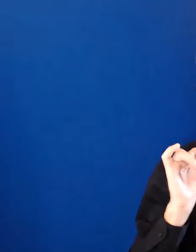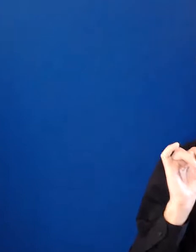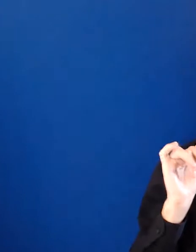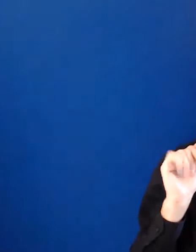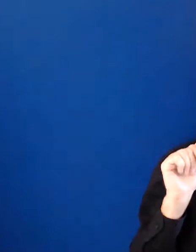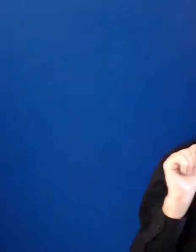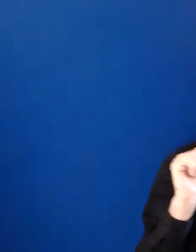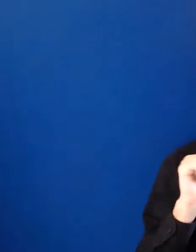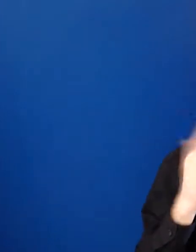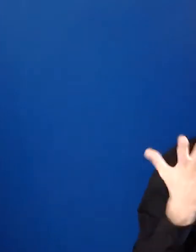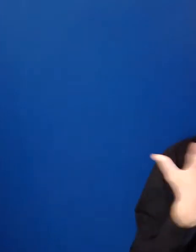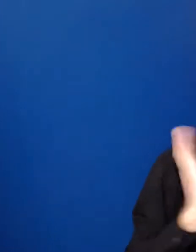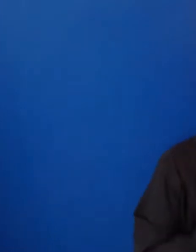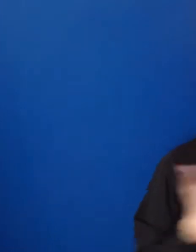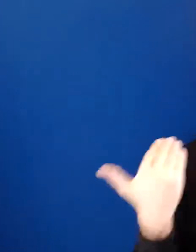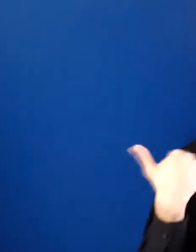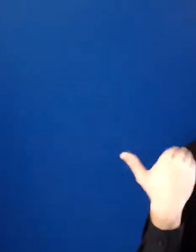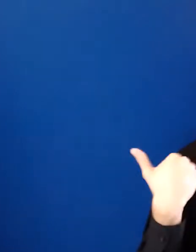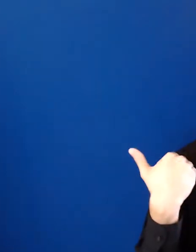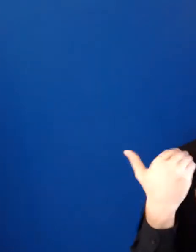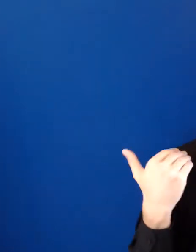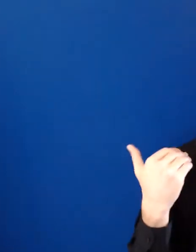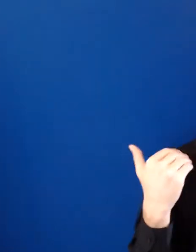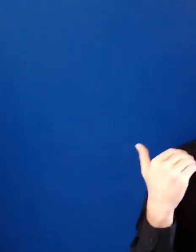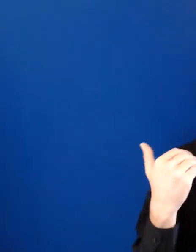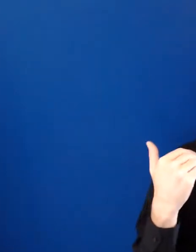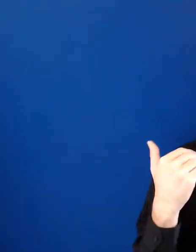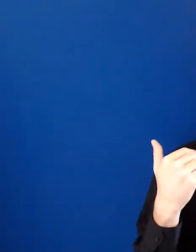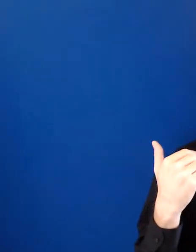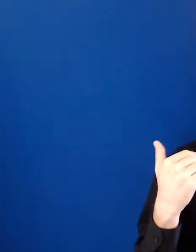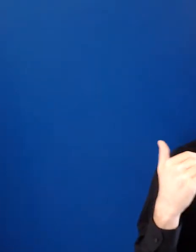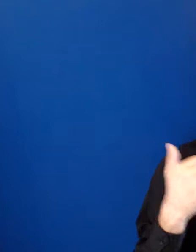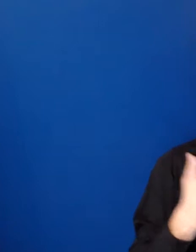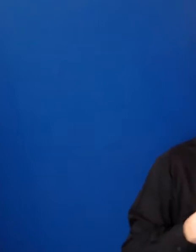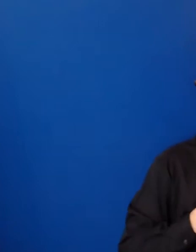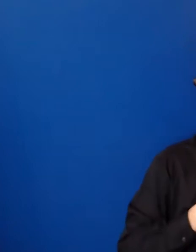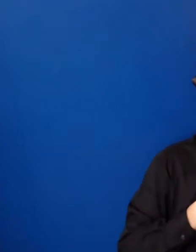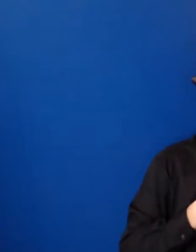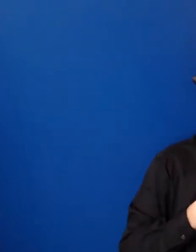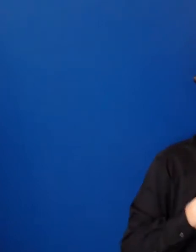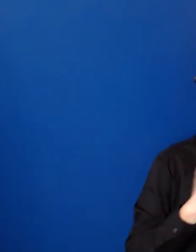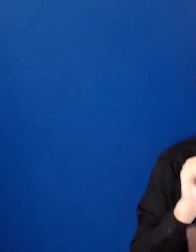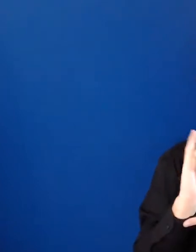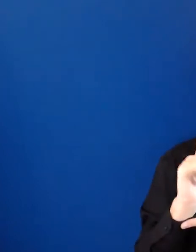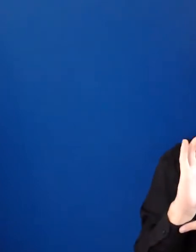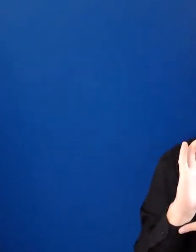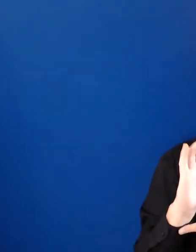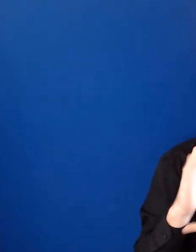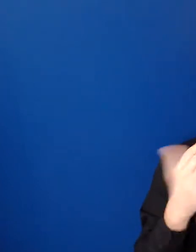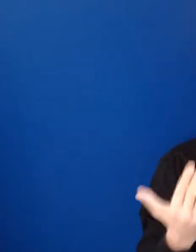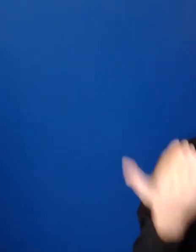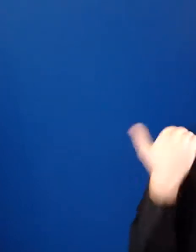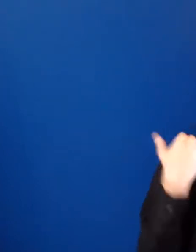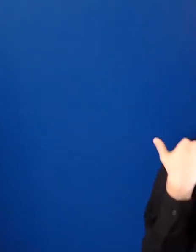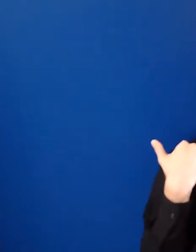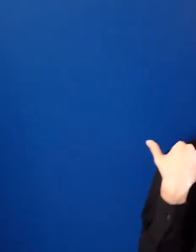we have. For me, our basic responsibility is to ensure that